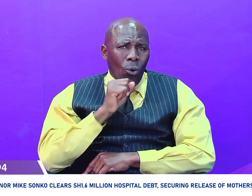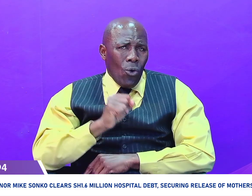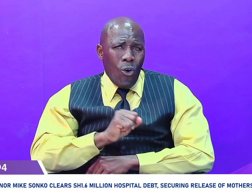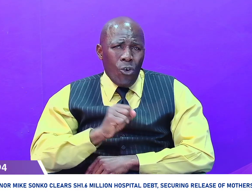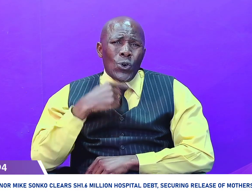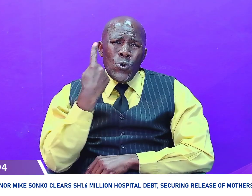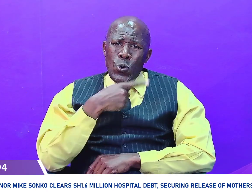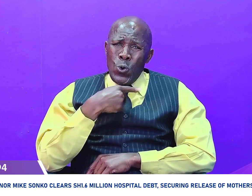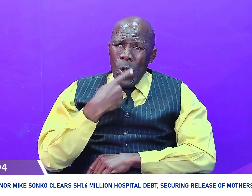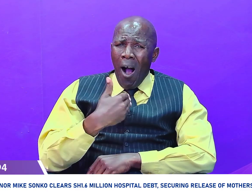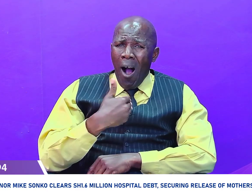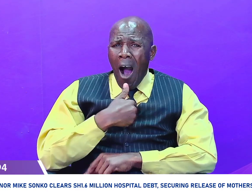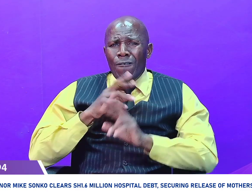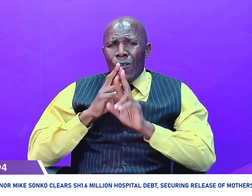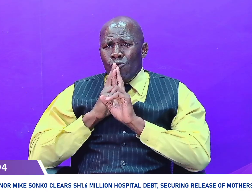facility for weeks.